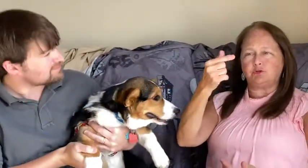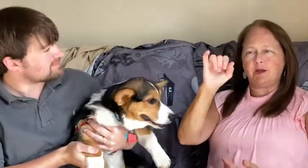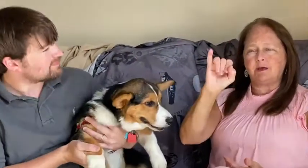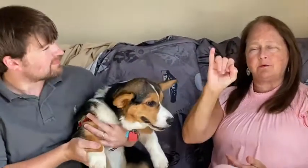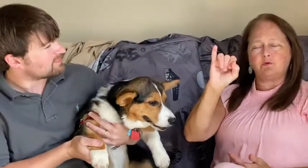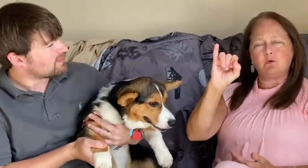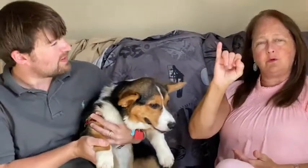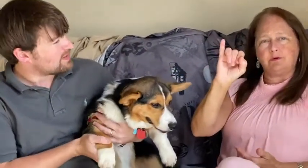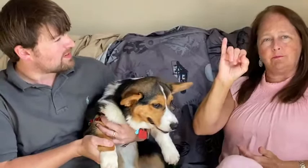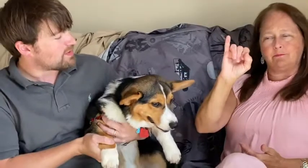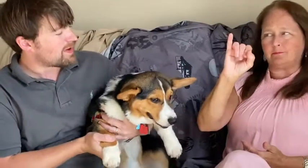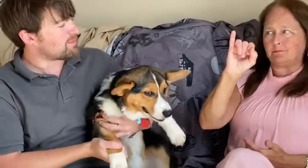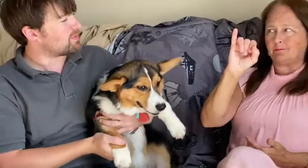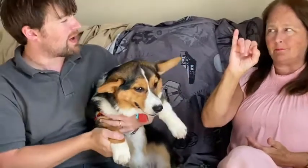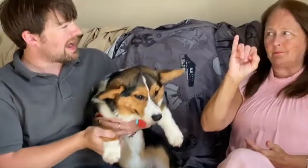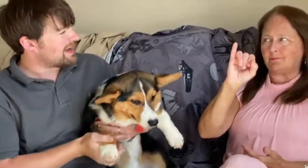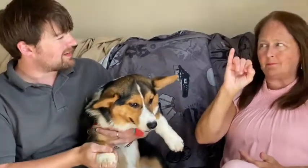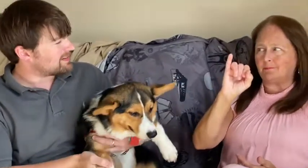C-O-R-G-I. Corgi. What about brat?